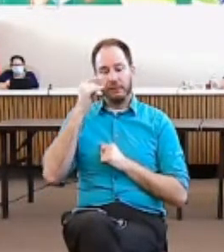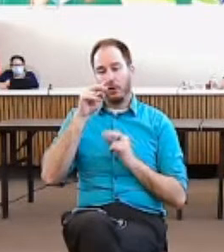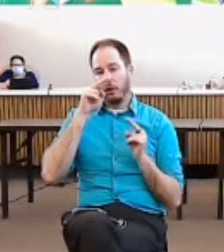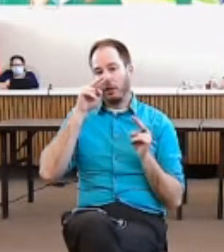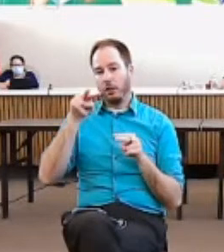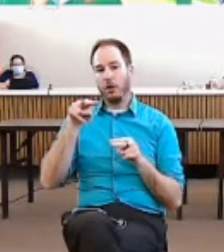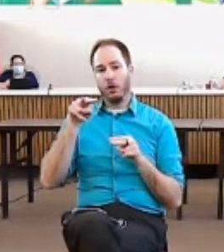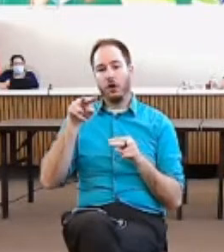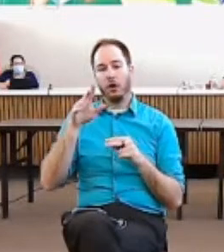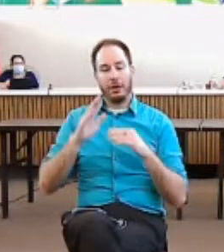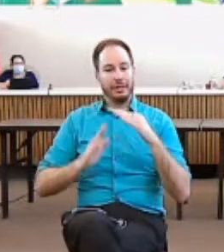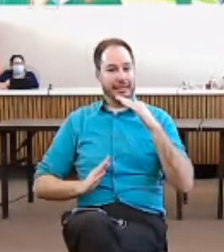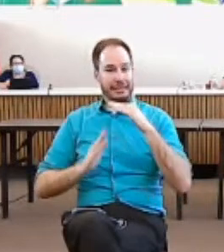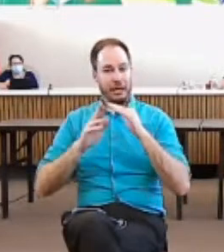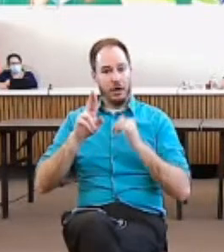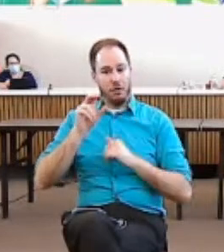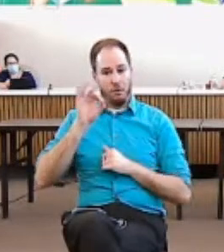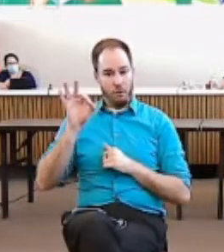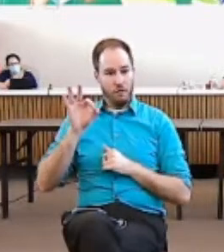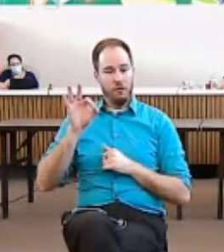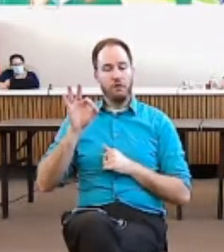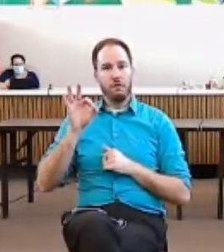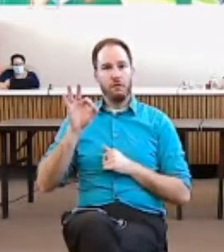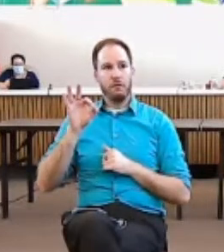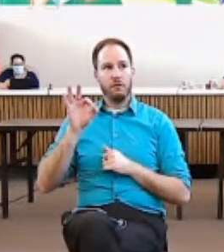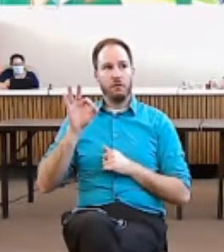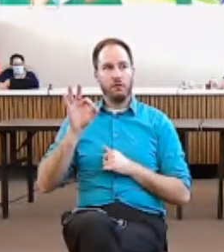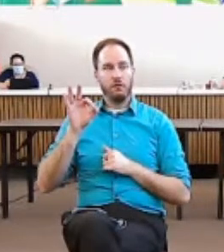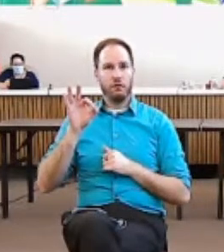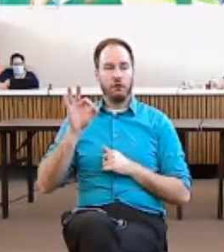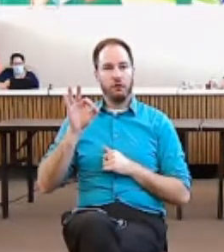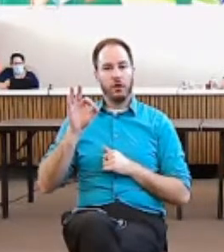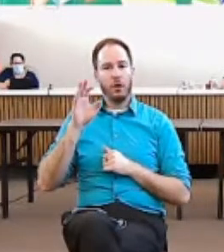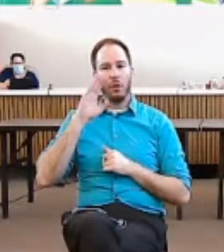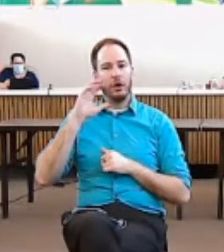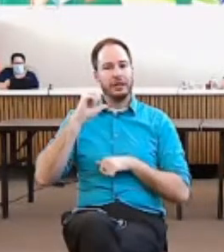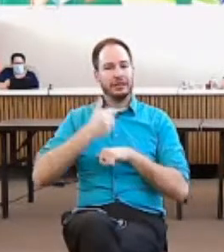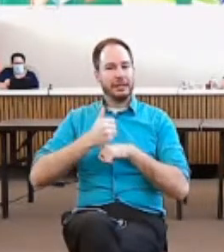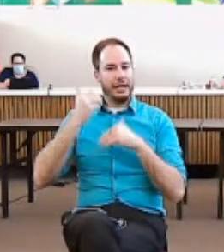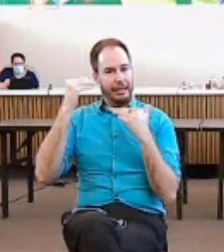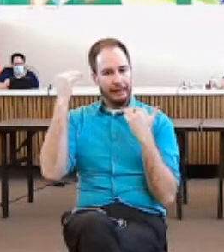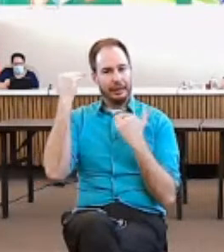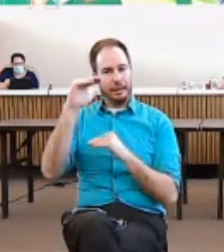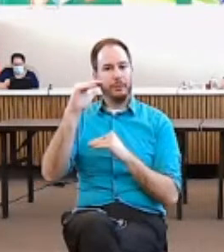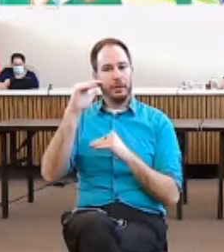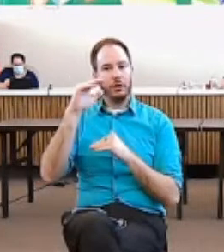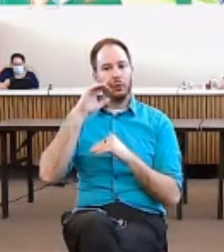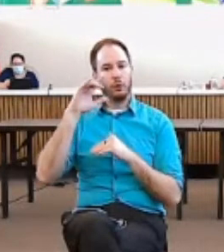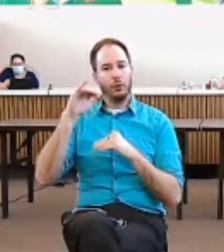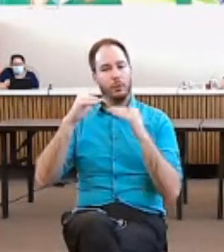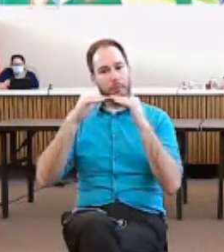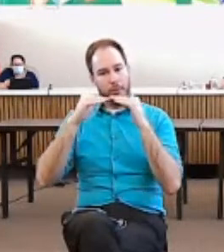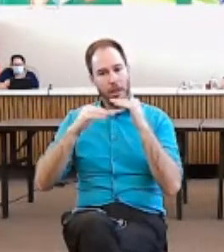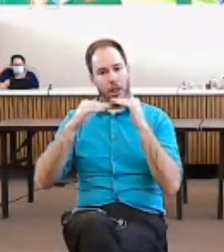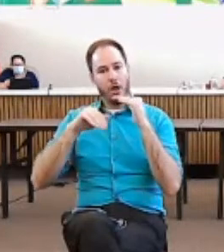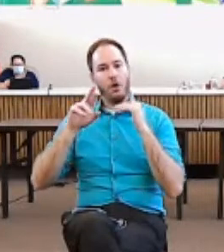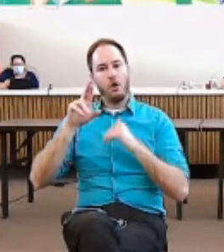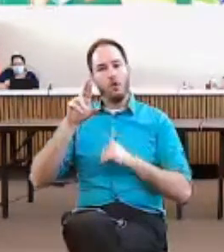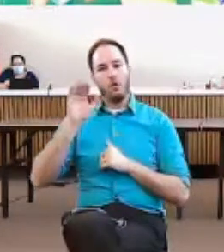at the top of the roof, we're going to basically put a limit on it so that it stays essentially below the roadway.